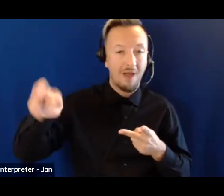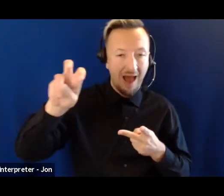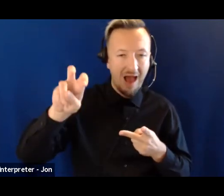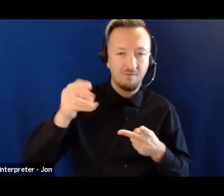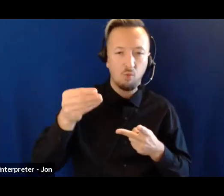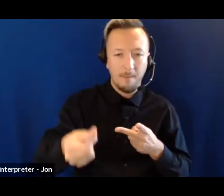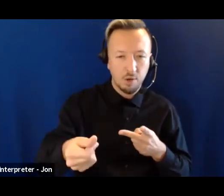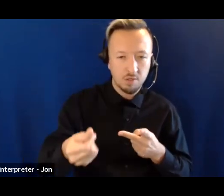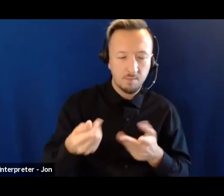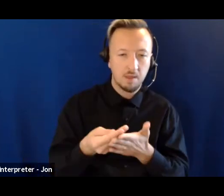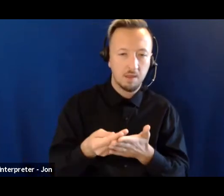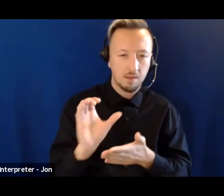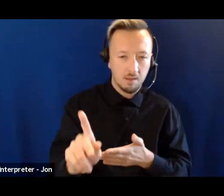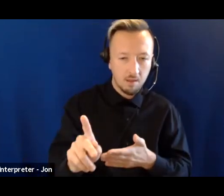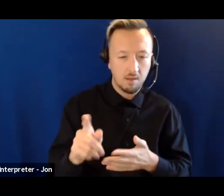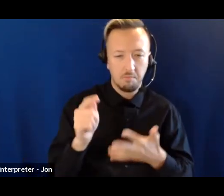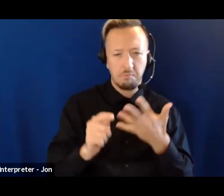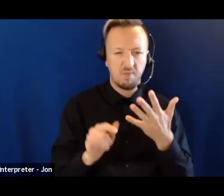helps with all of that.